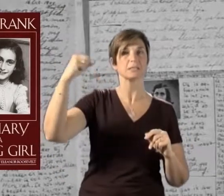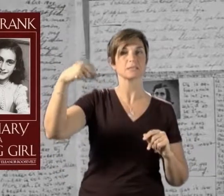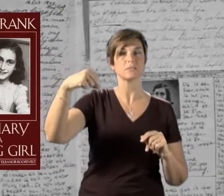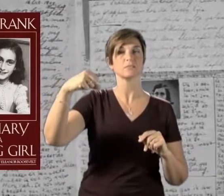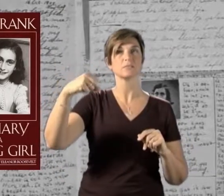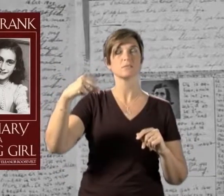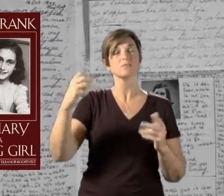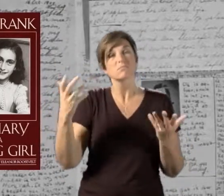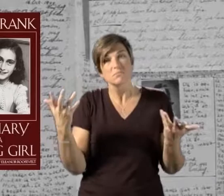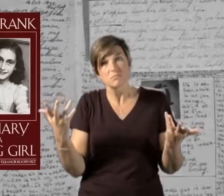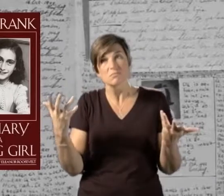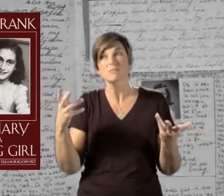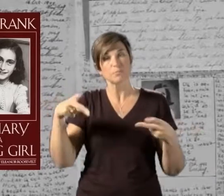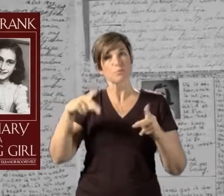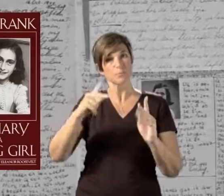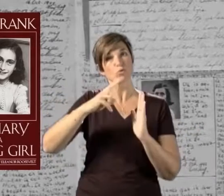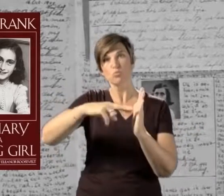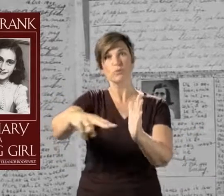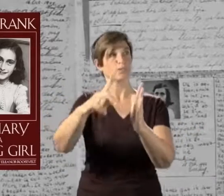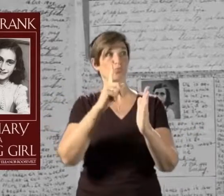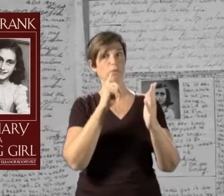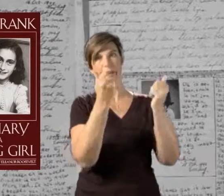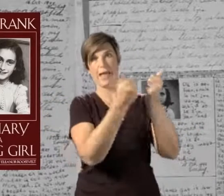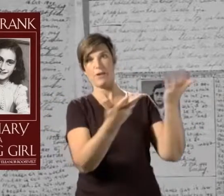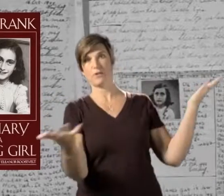and I'm allowed to read nearly everything.